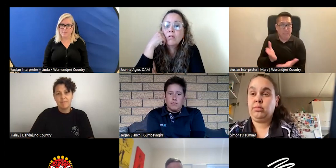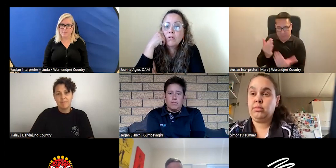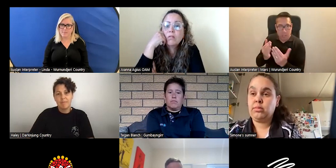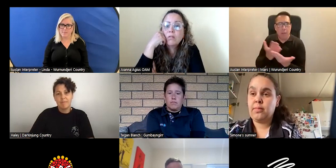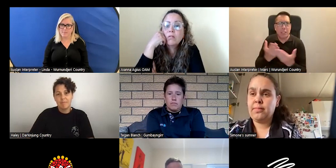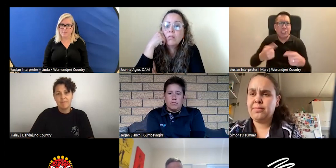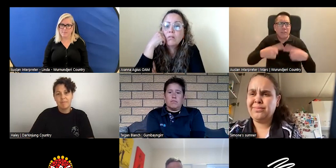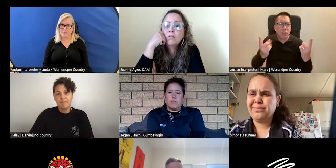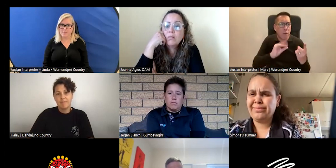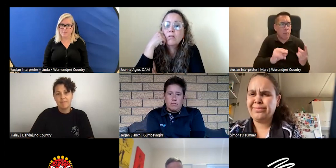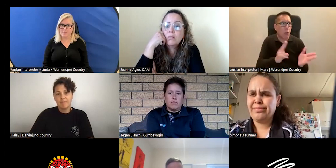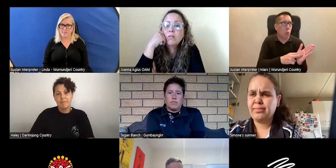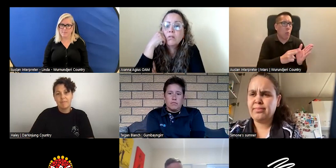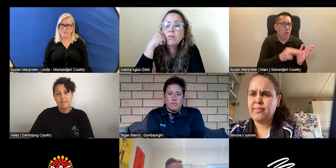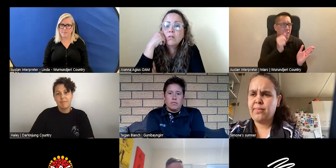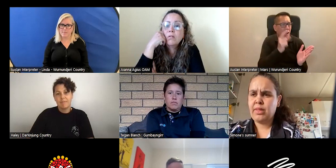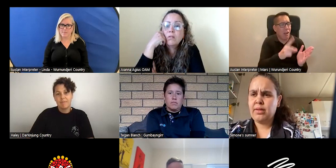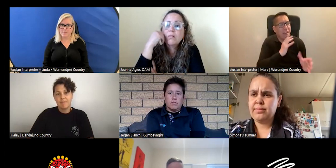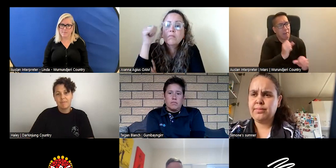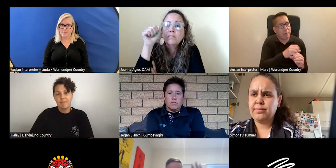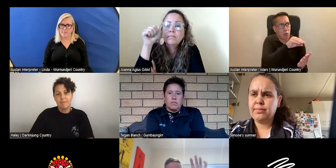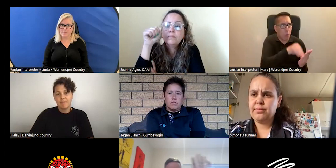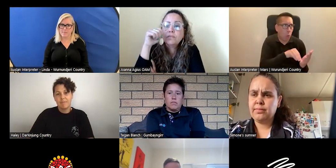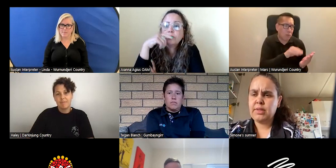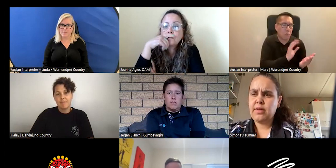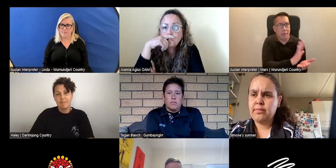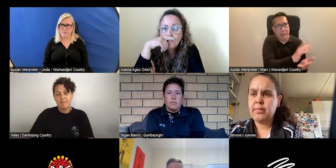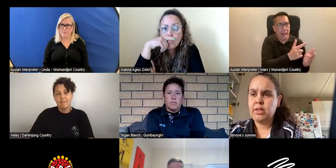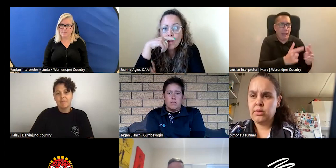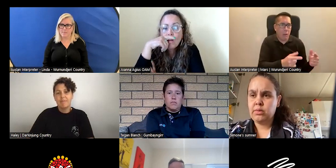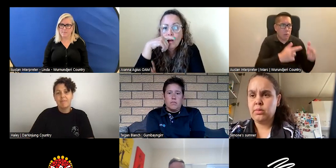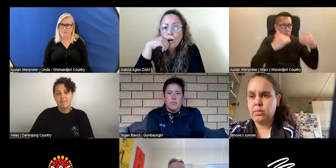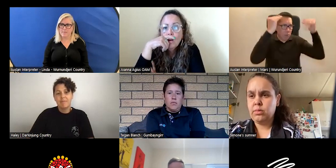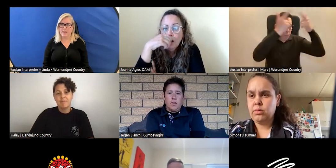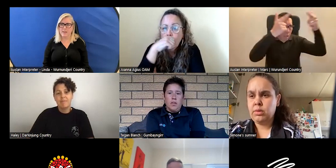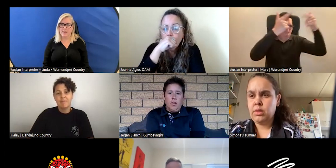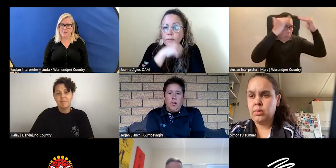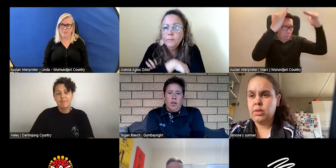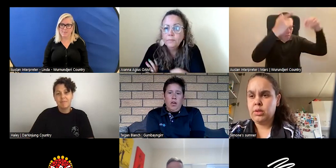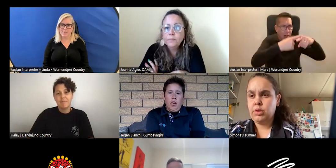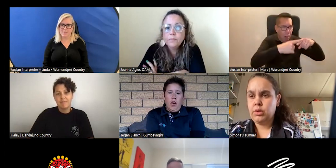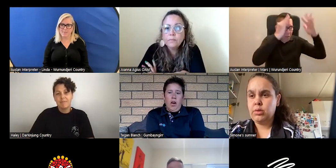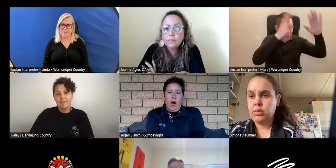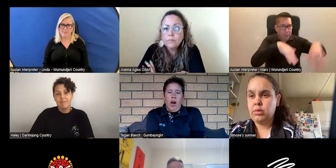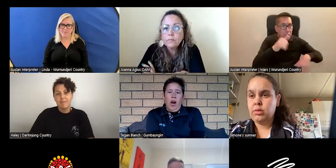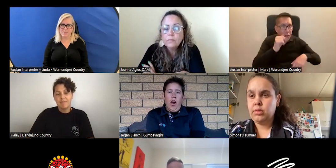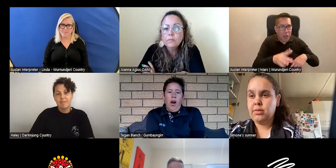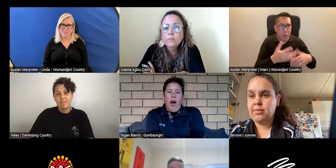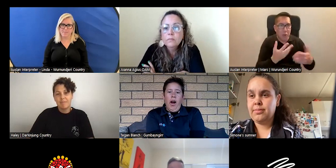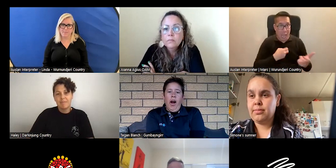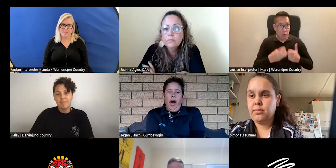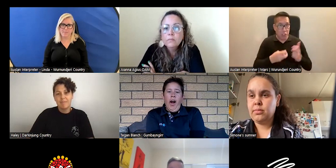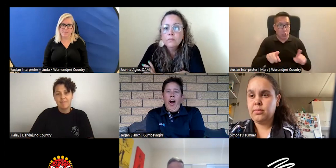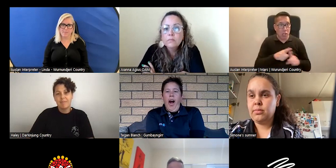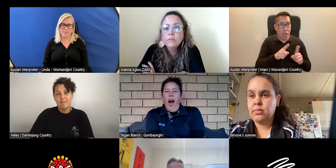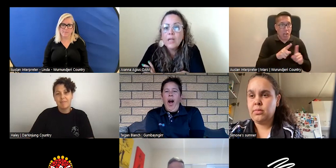different to the standard, government report with their language and all their ideas of being front and centre, and then our issues just dumping